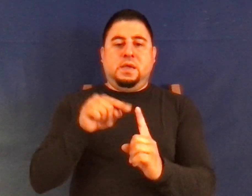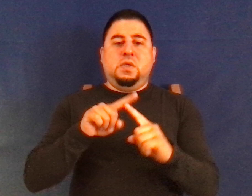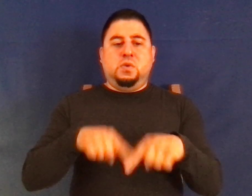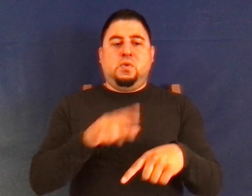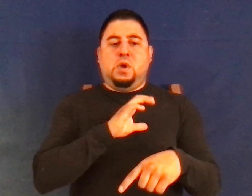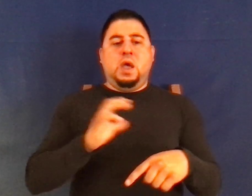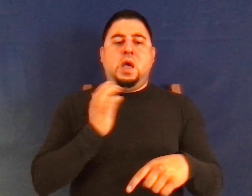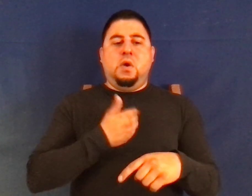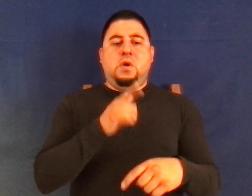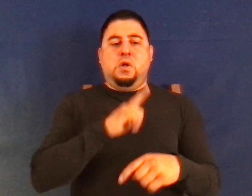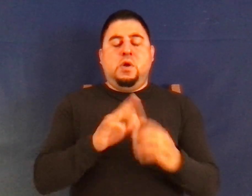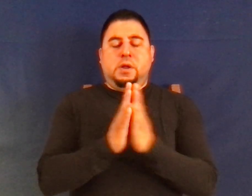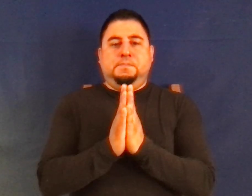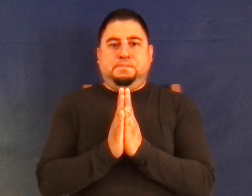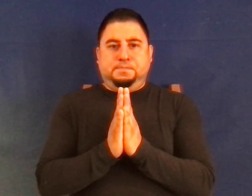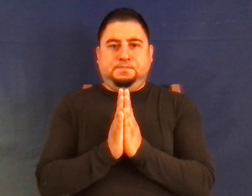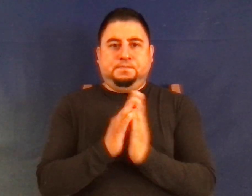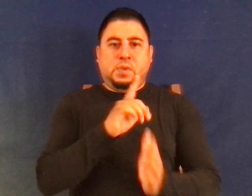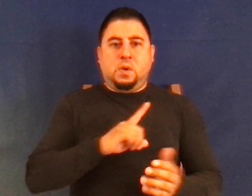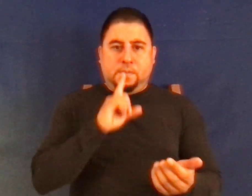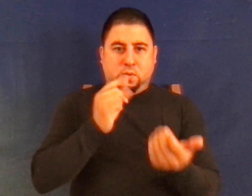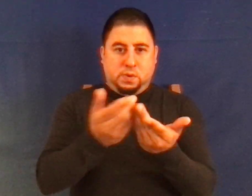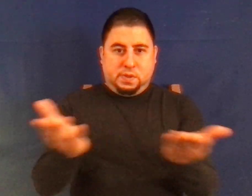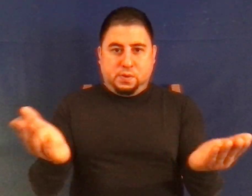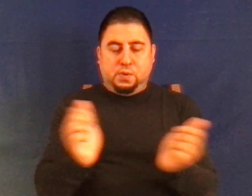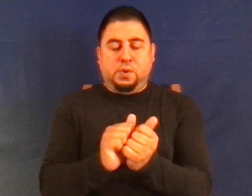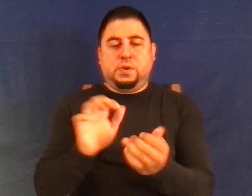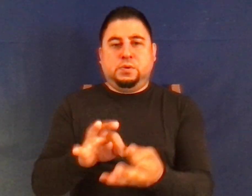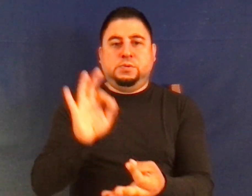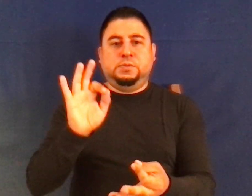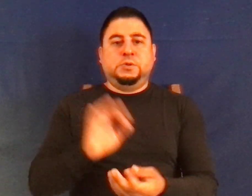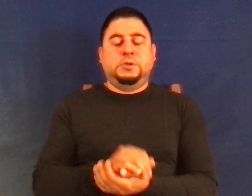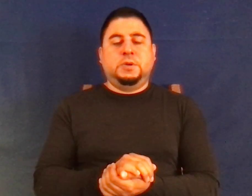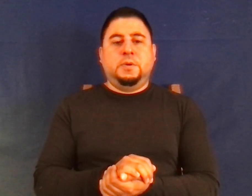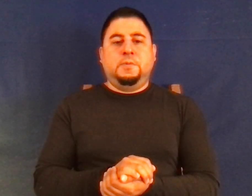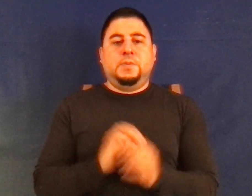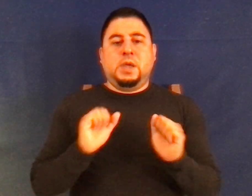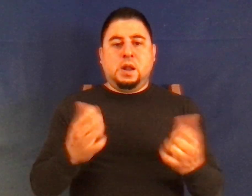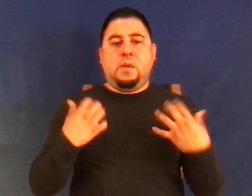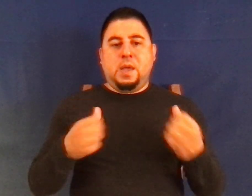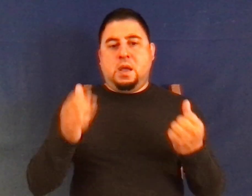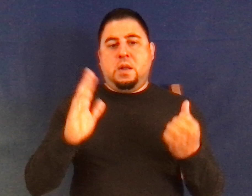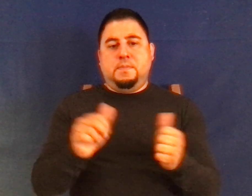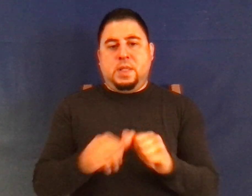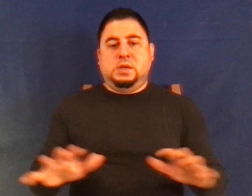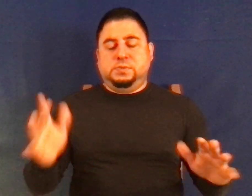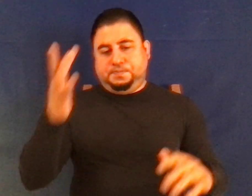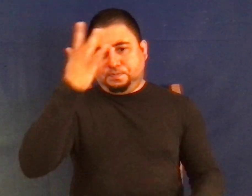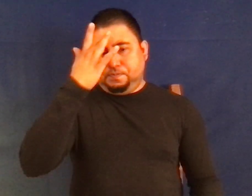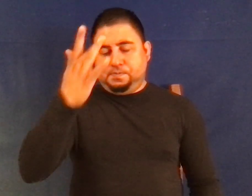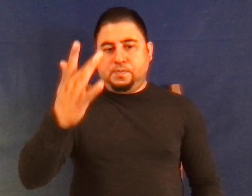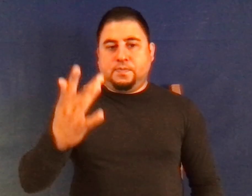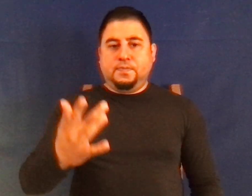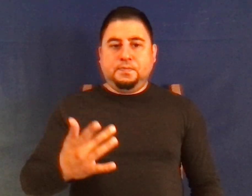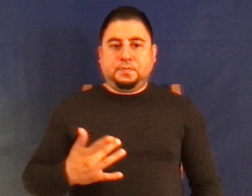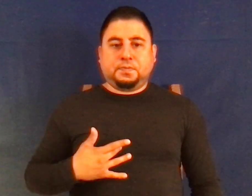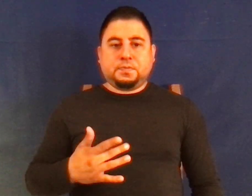Lord. Amen. The Lord be with you. And with your spirit. May Almighty God bless you, the Father, the Son, and the